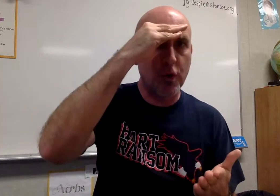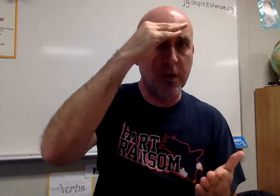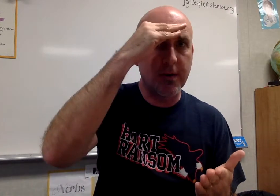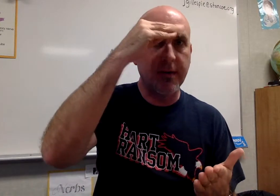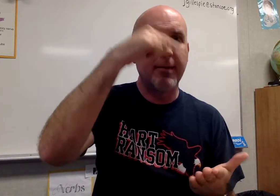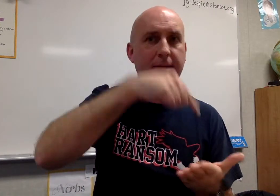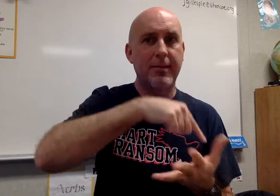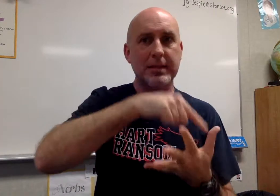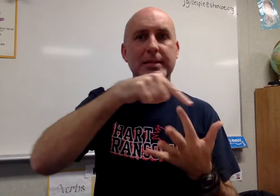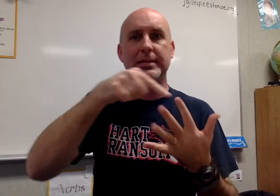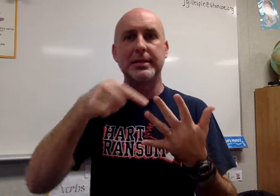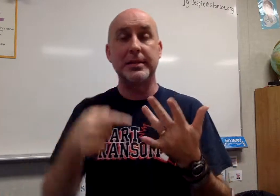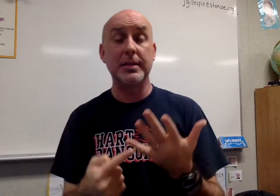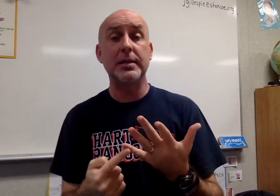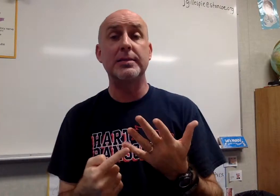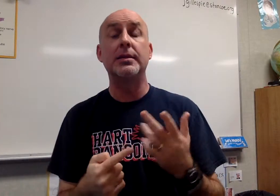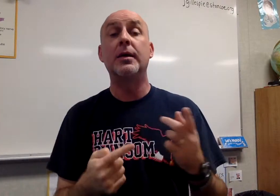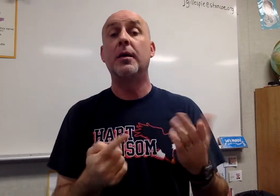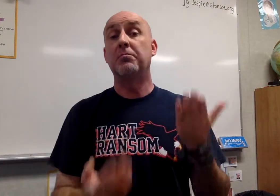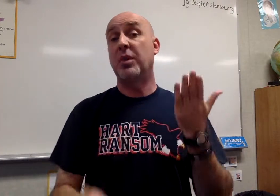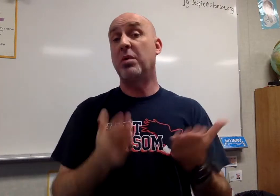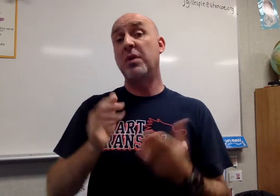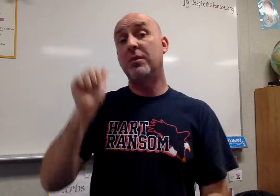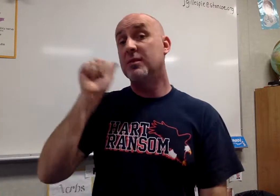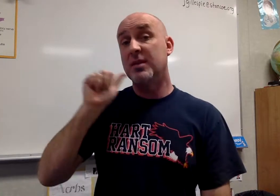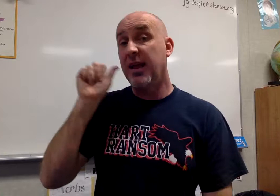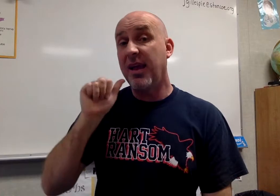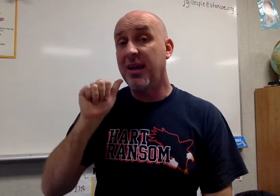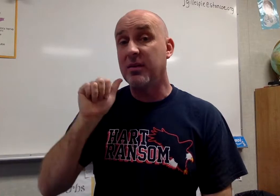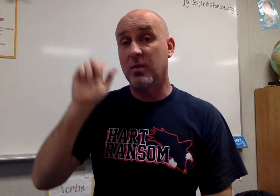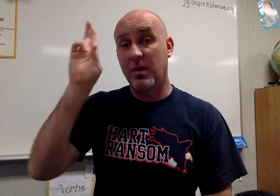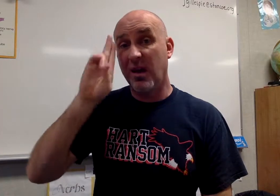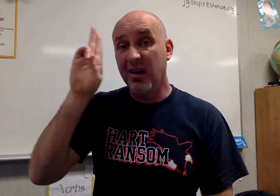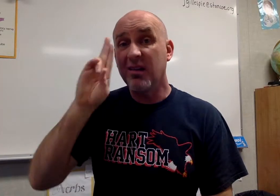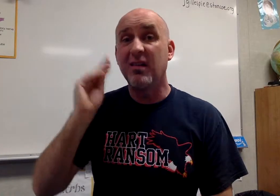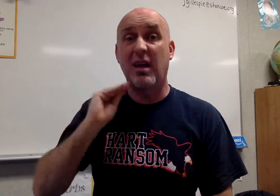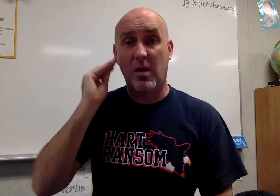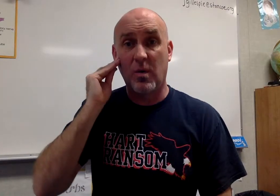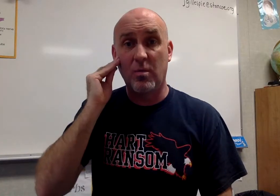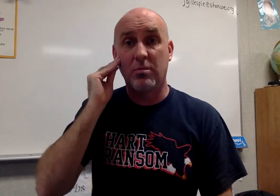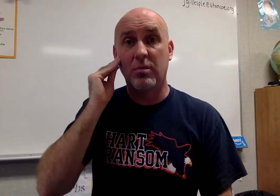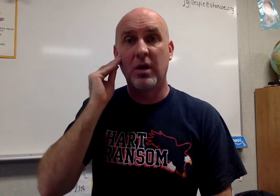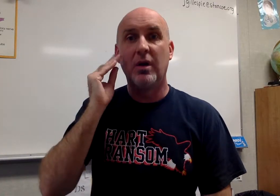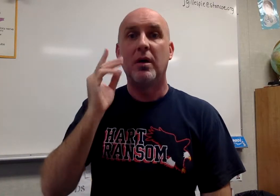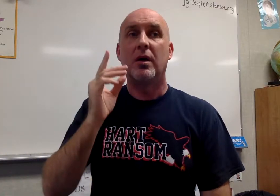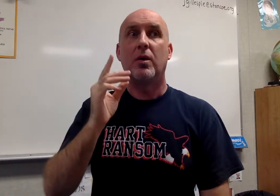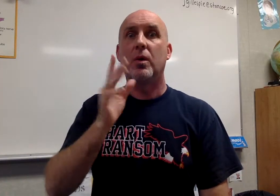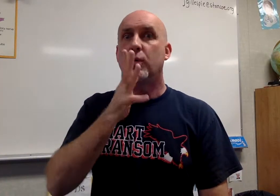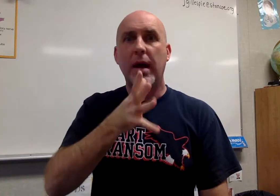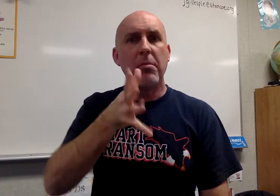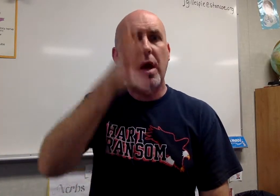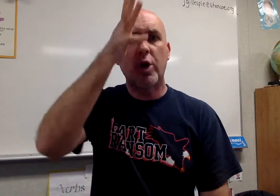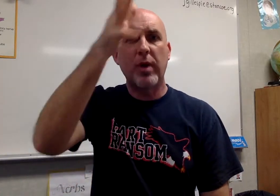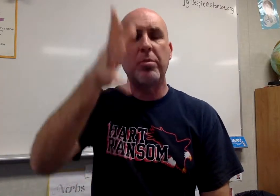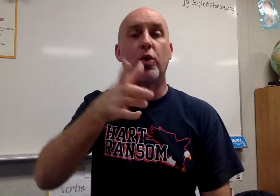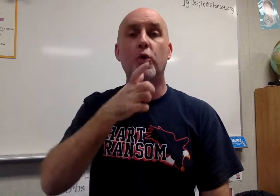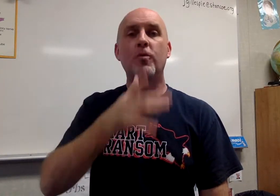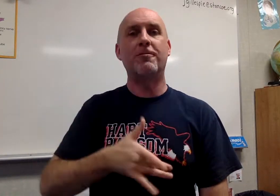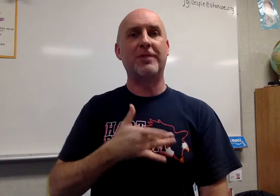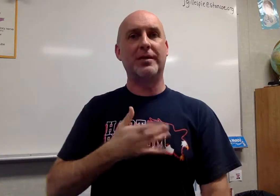learn this, and this. But maybe there's an aunt or an uncle at home, or a grandma or grandpa who